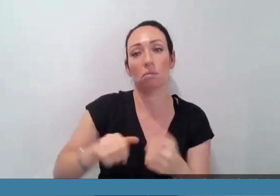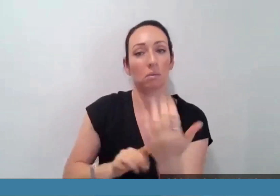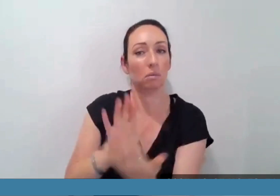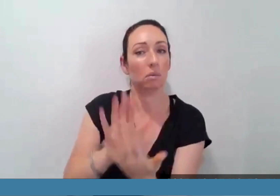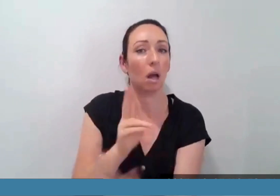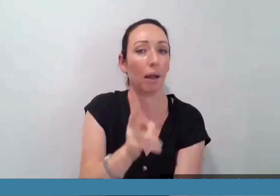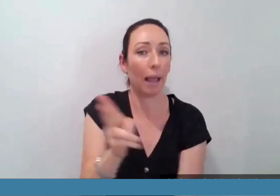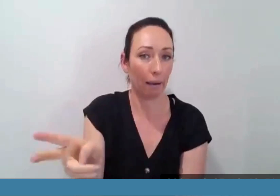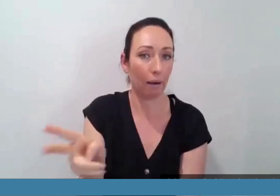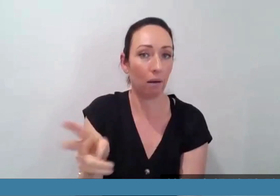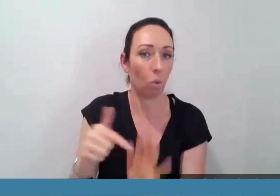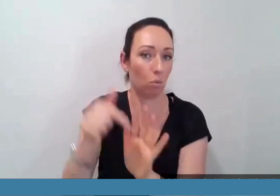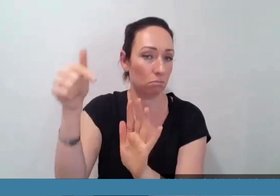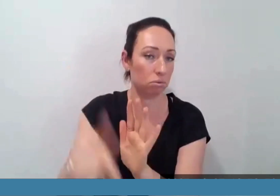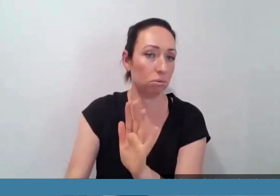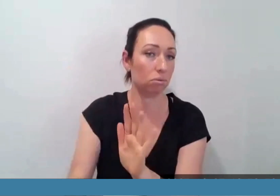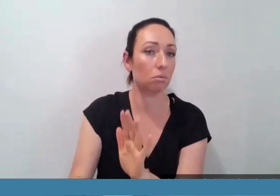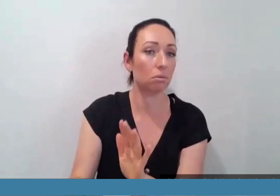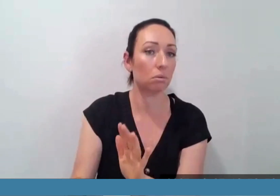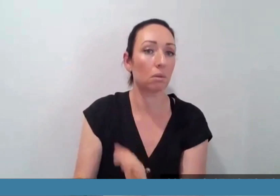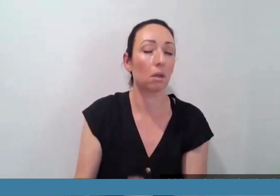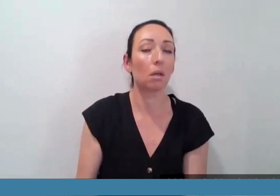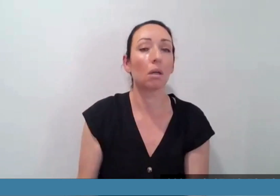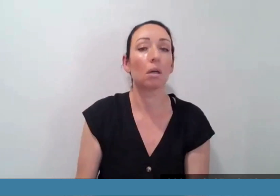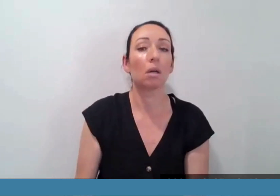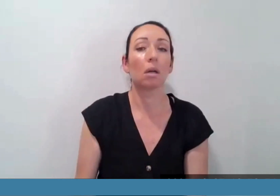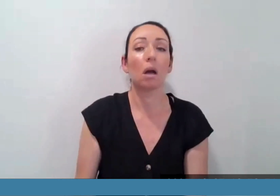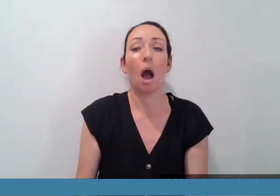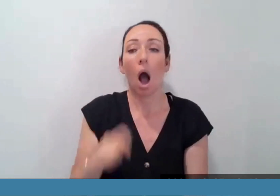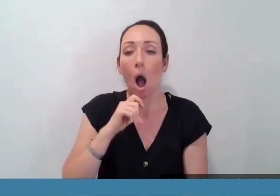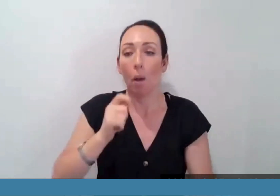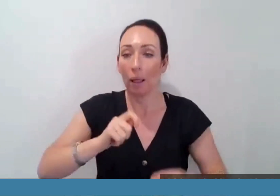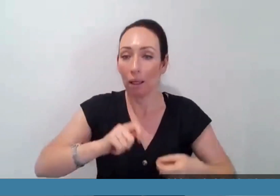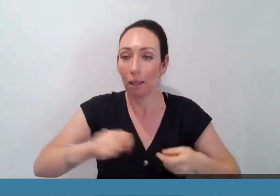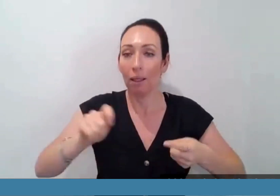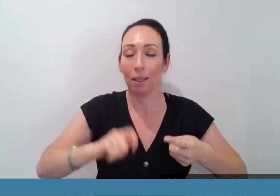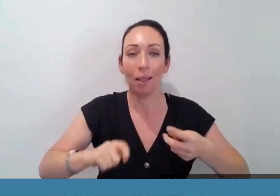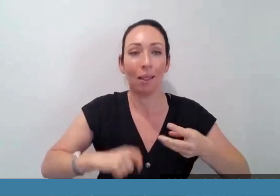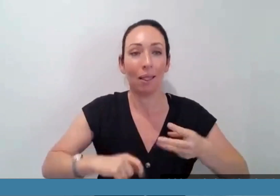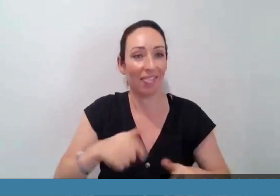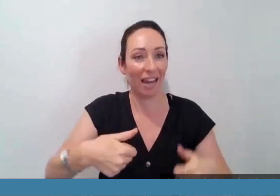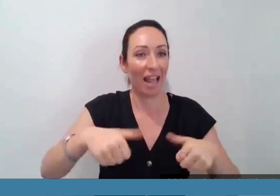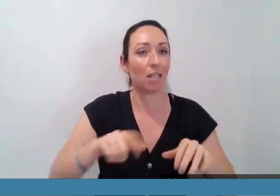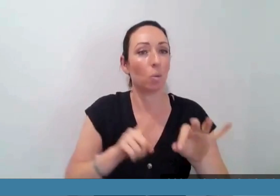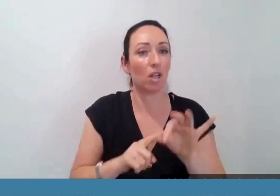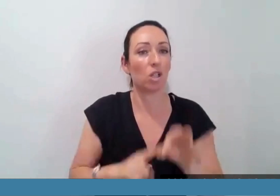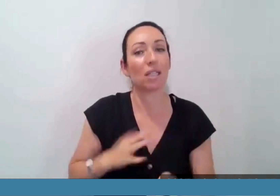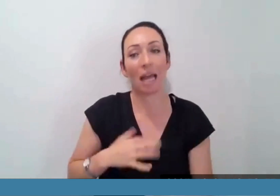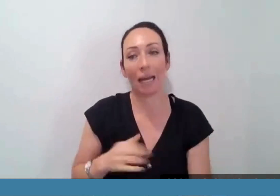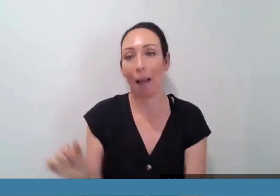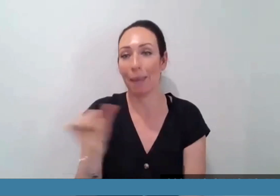I'll go through the questions I have here and then cycle back to those in the chat. So the fifth